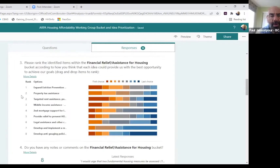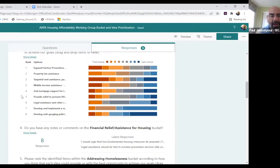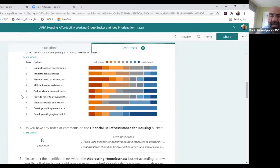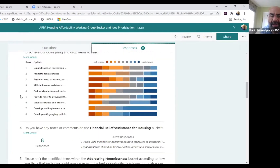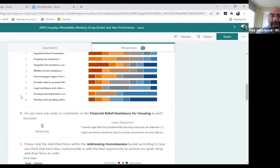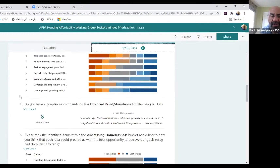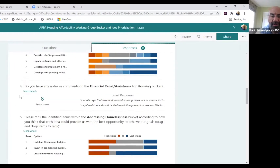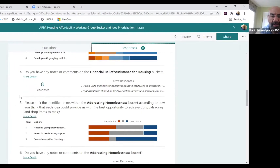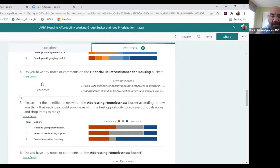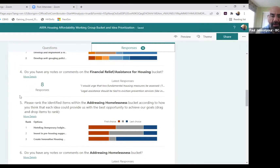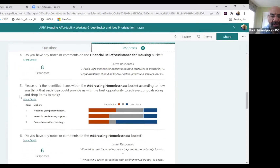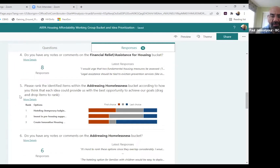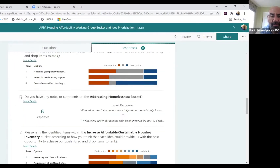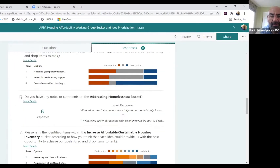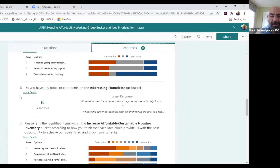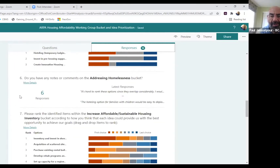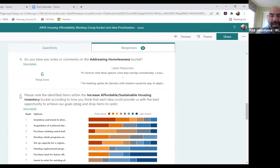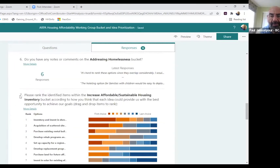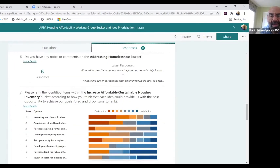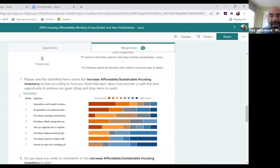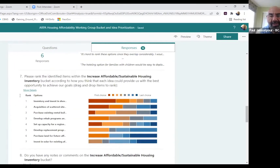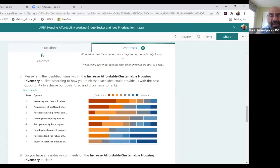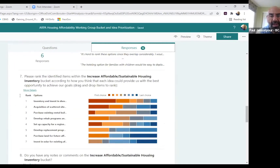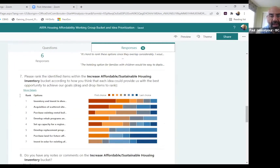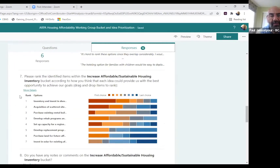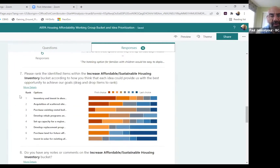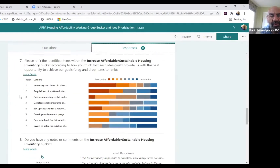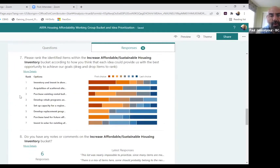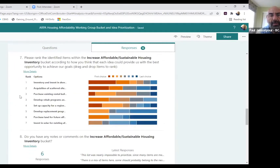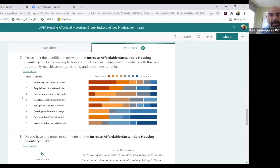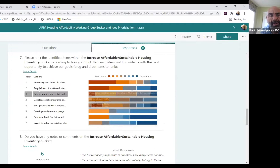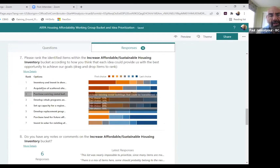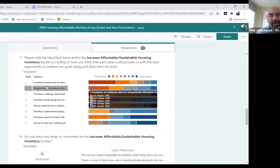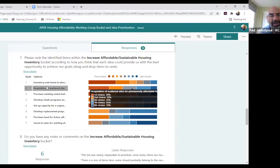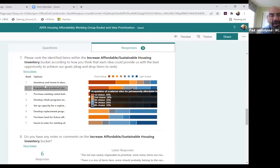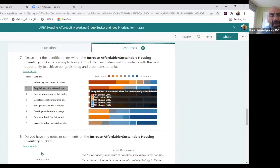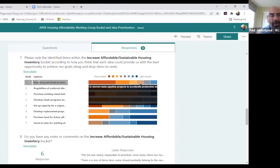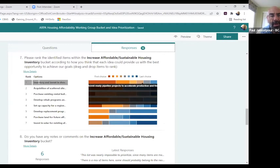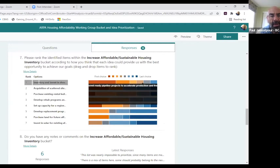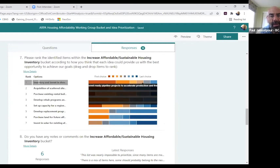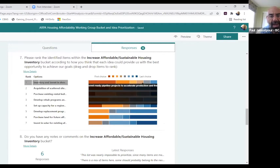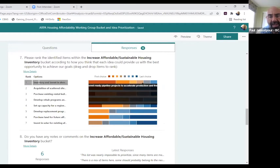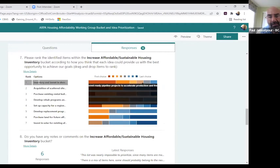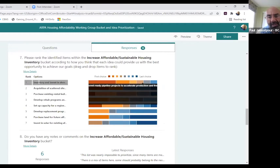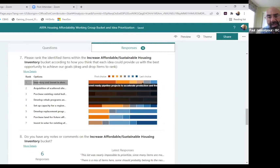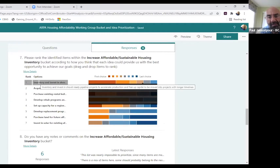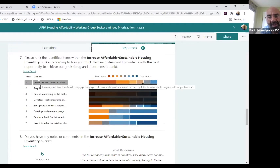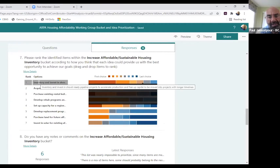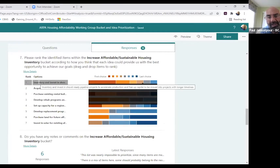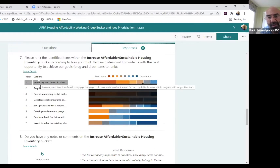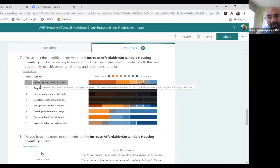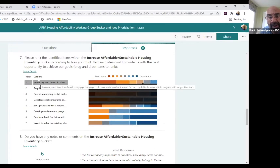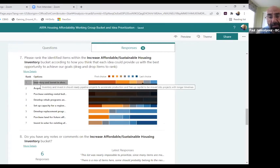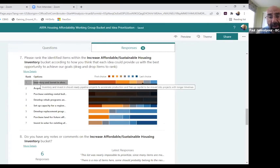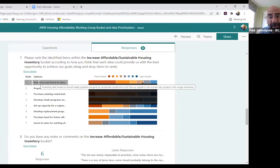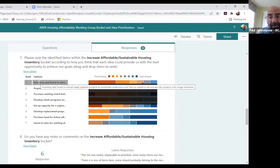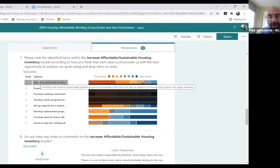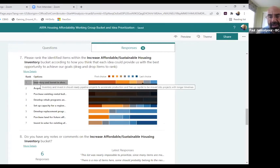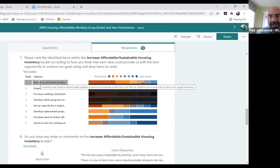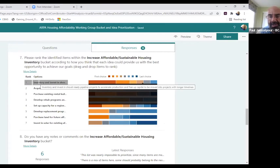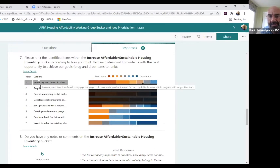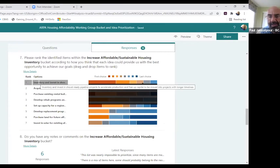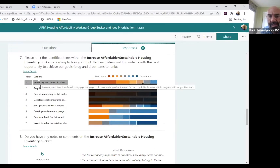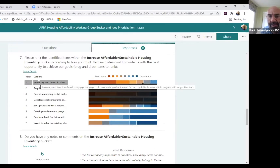So yeah, looking at the increase affordable sustainable housing inventory bucket. So again, it was the invest in shovel-ready